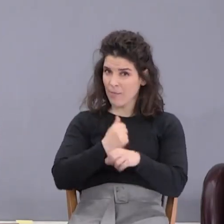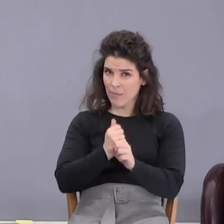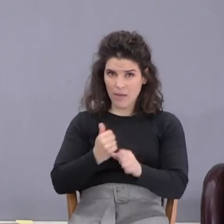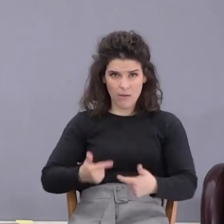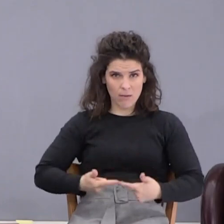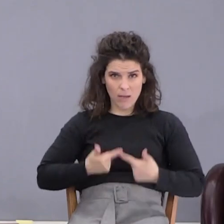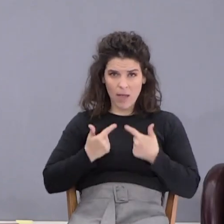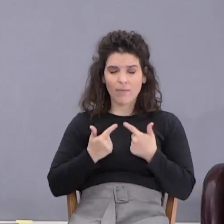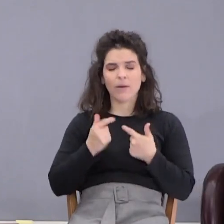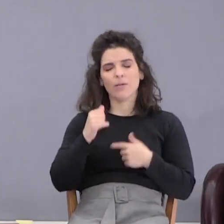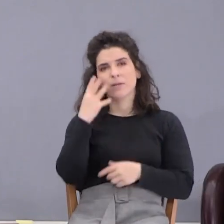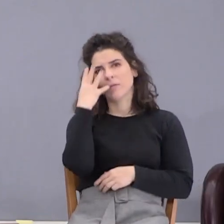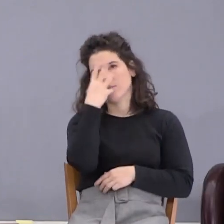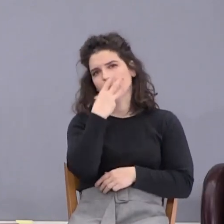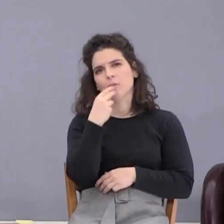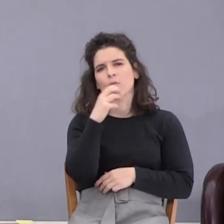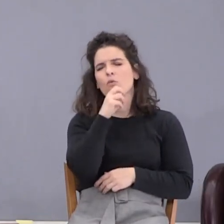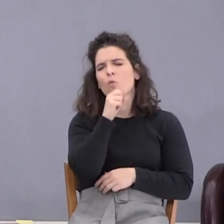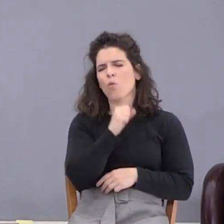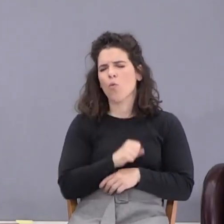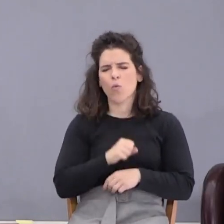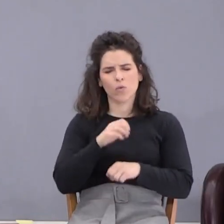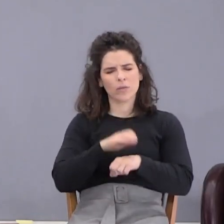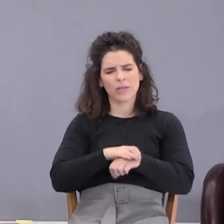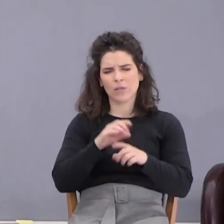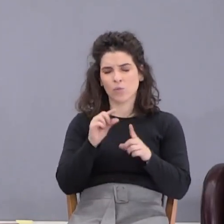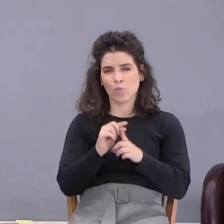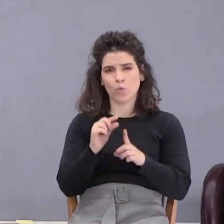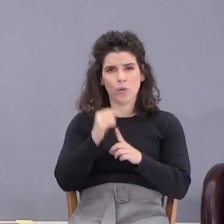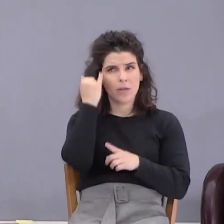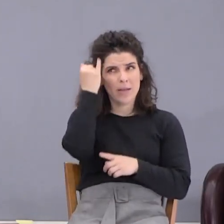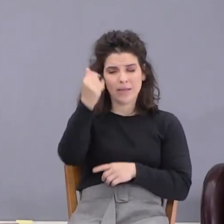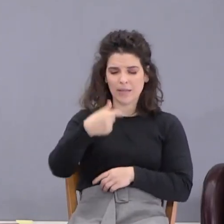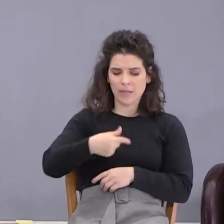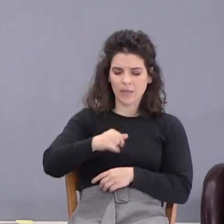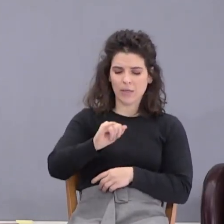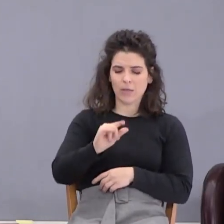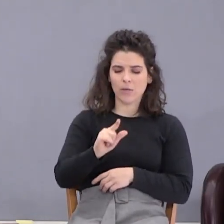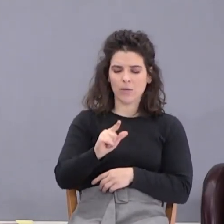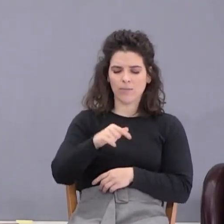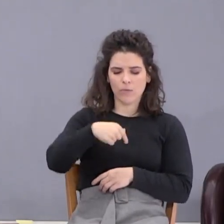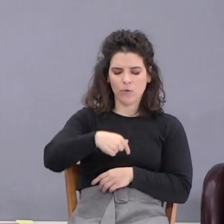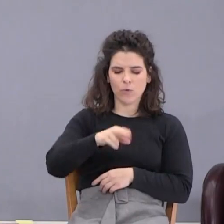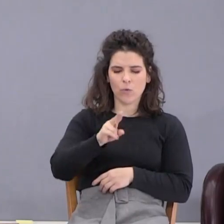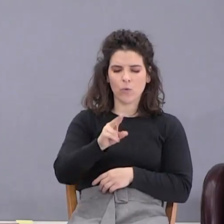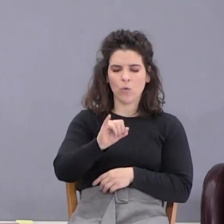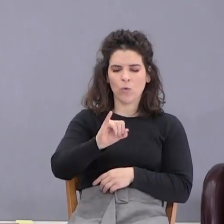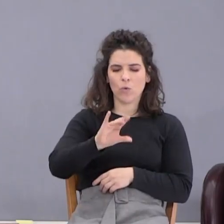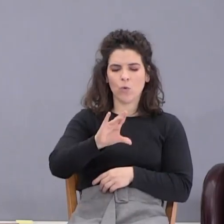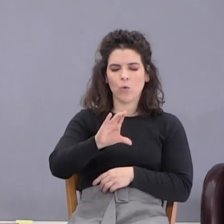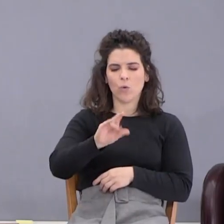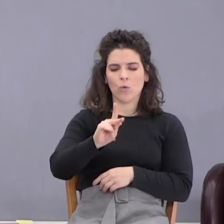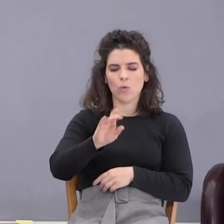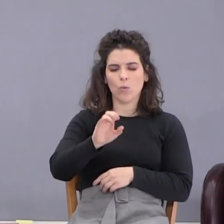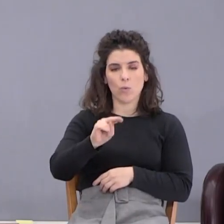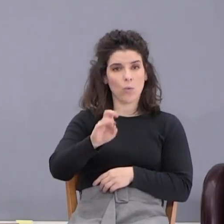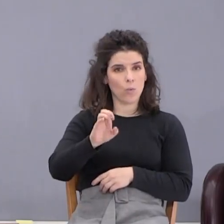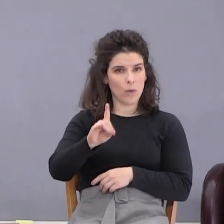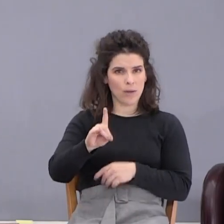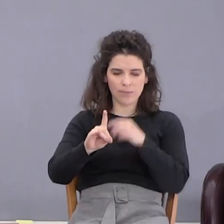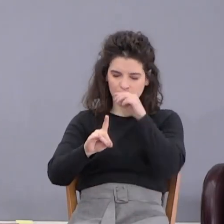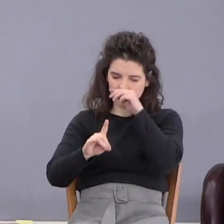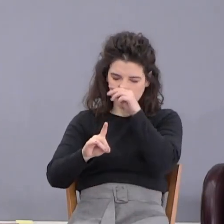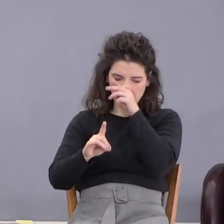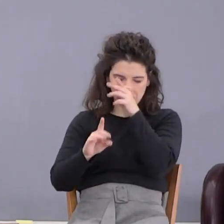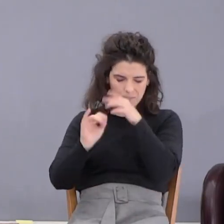quickened. Now, that's a beautiful old English word, the idea of quicken. Interesting. A farmer would never say